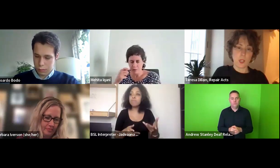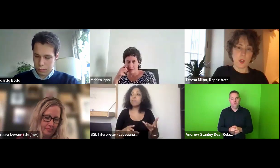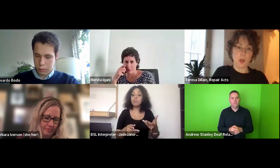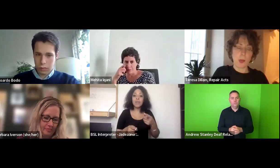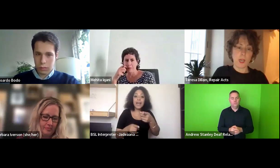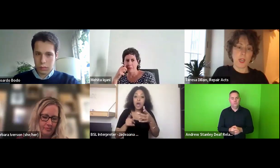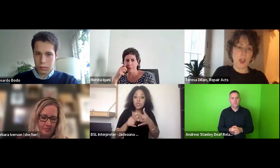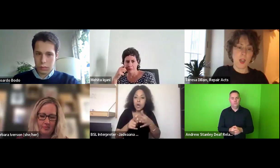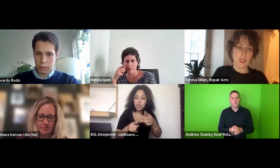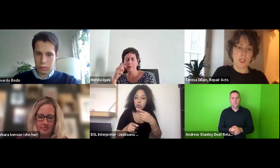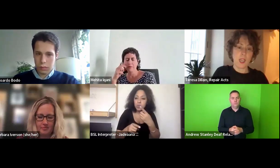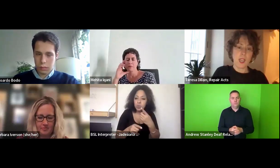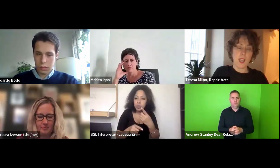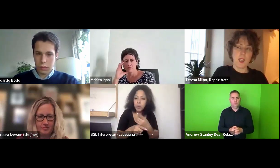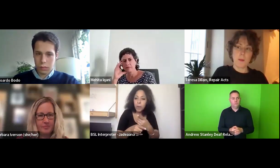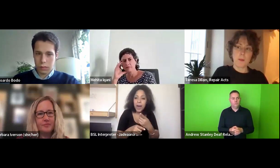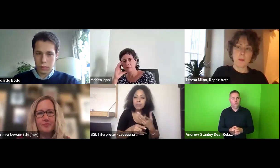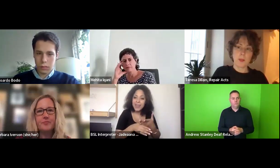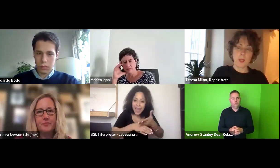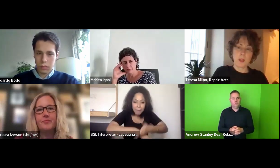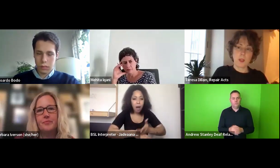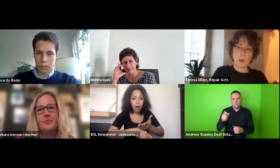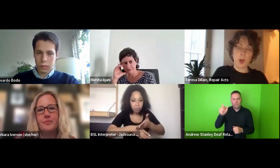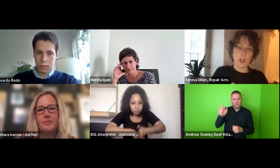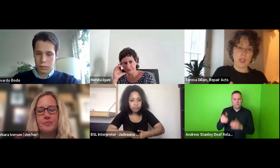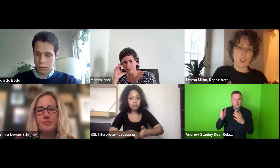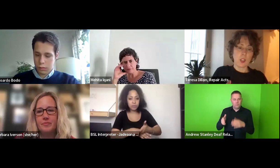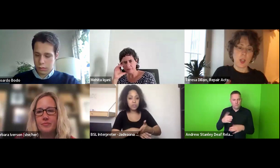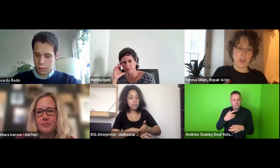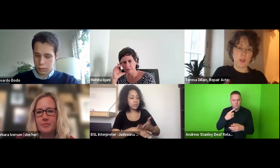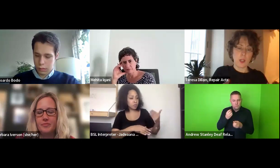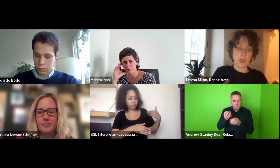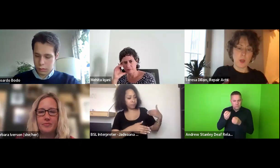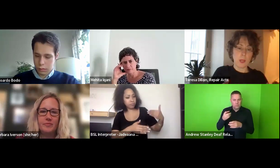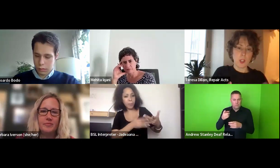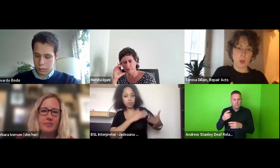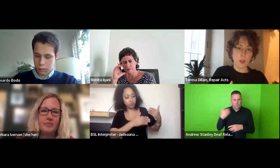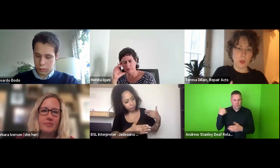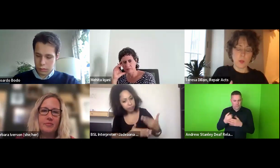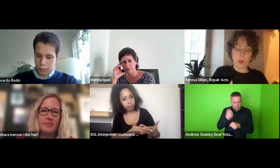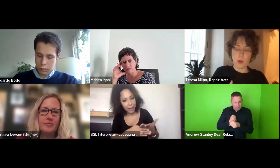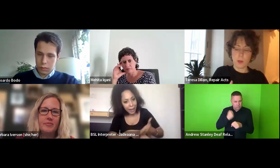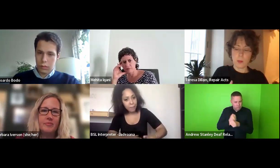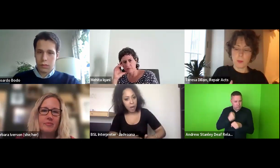Eduardo was, completely highlighting. The work, I guess, to kind of that Mahita